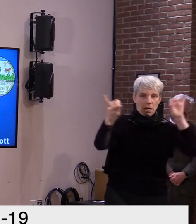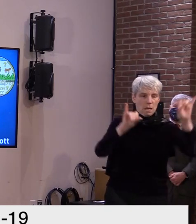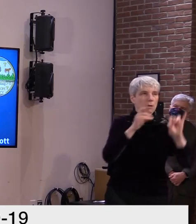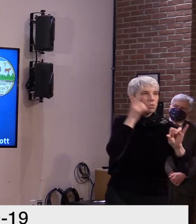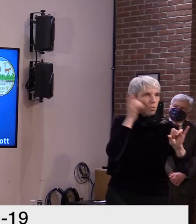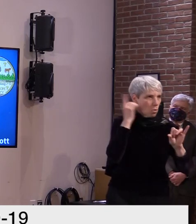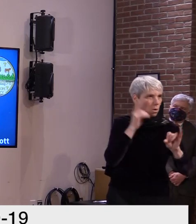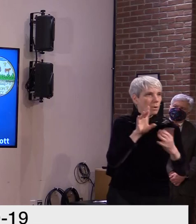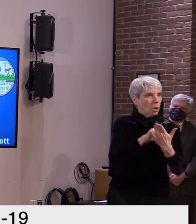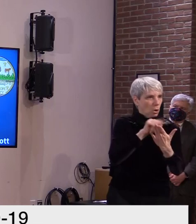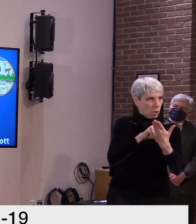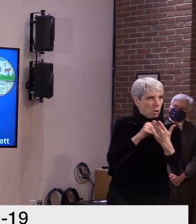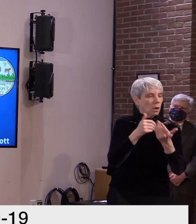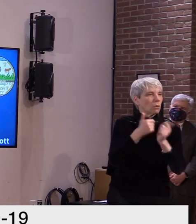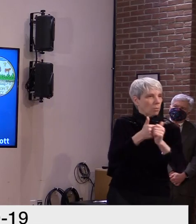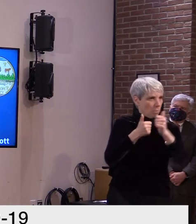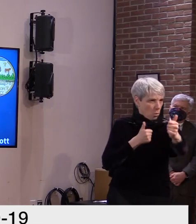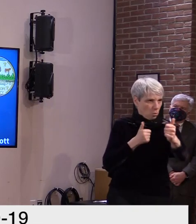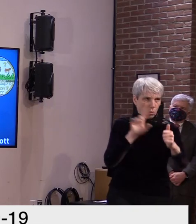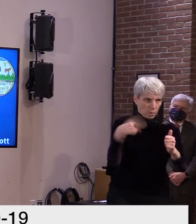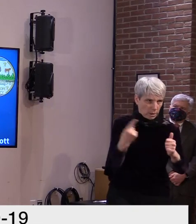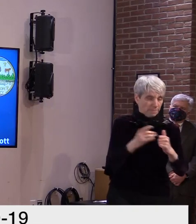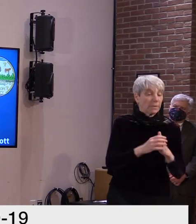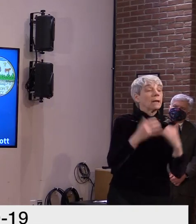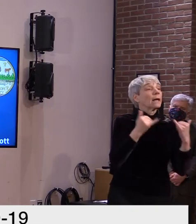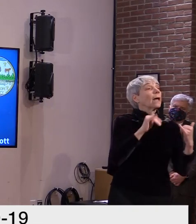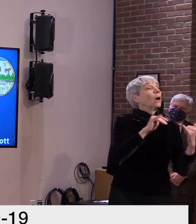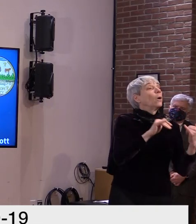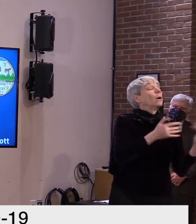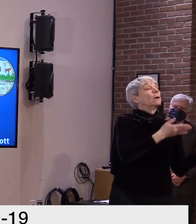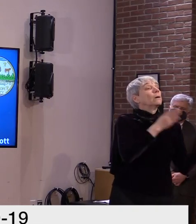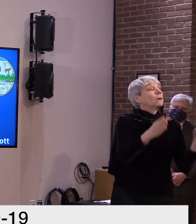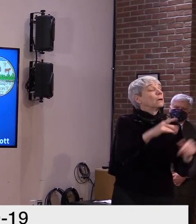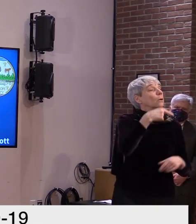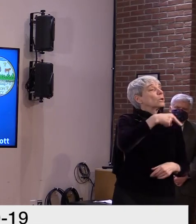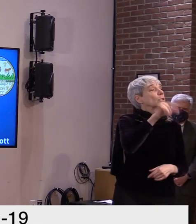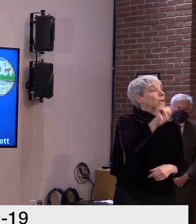Now we can move on to the question period.